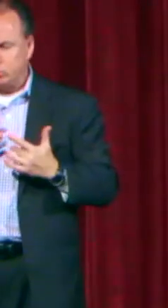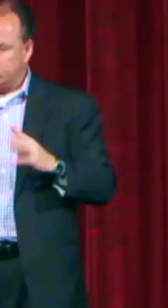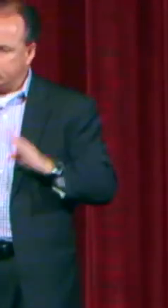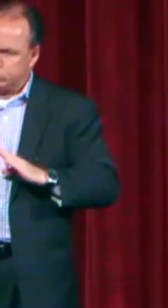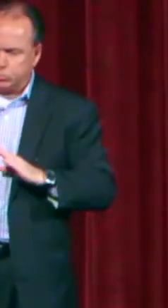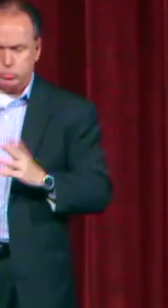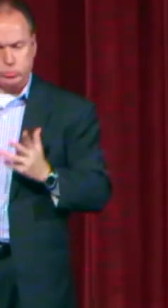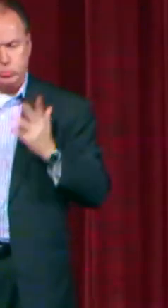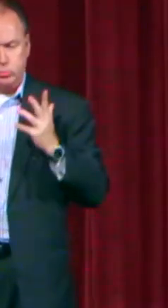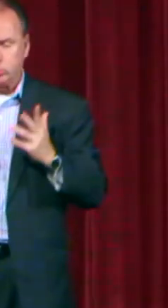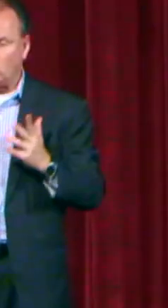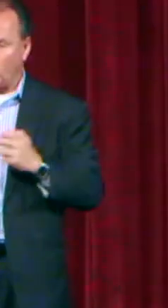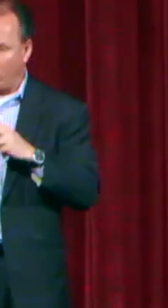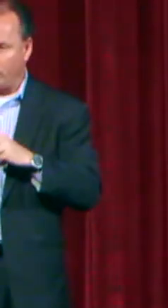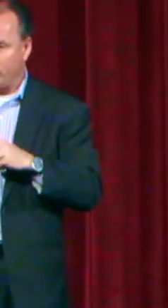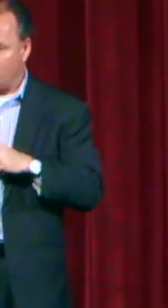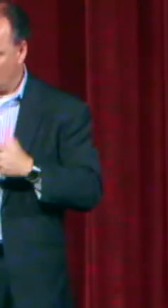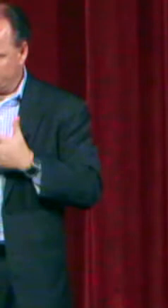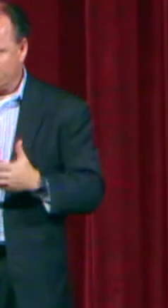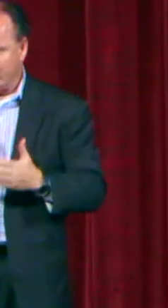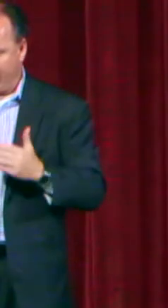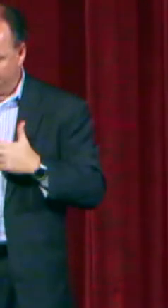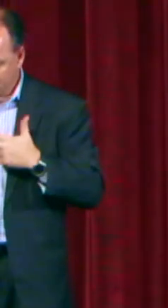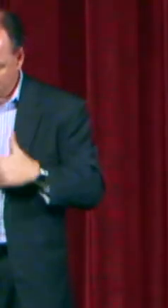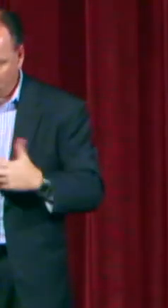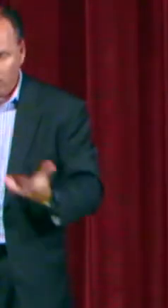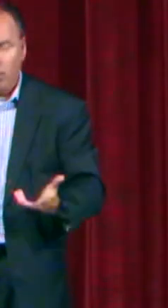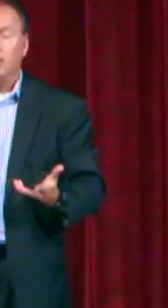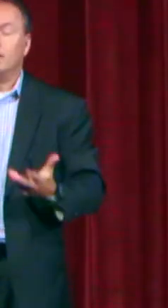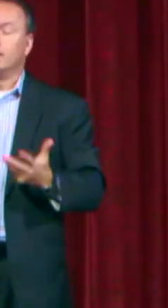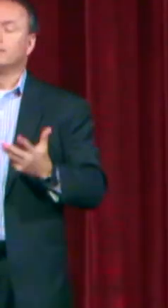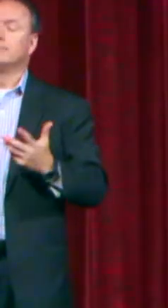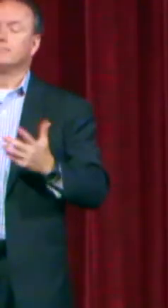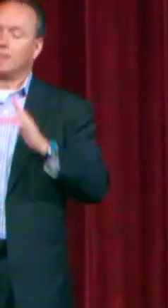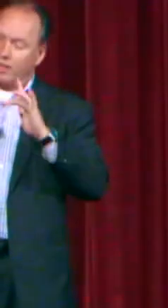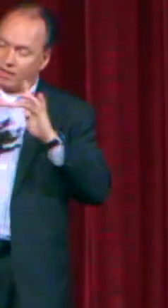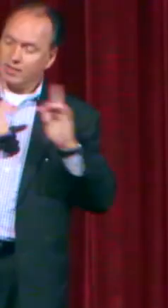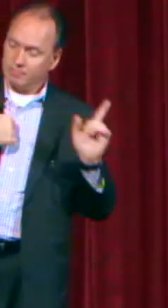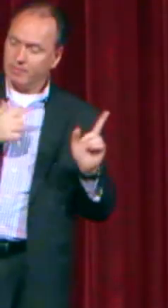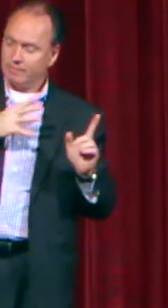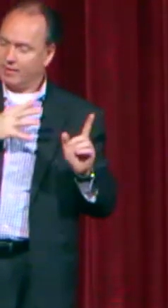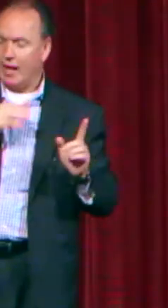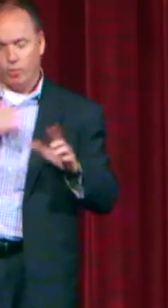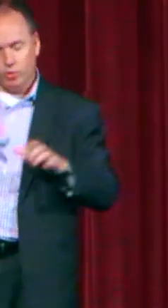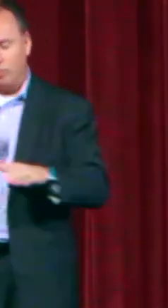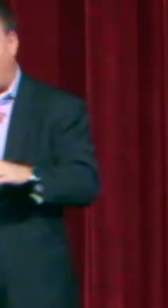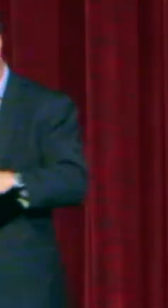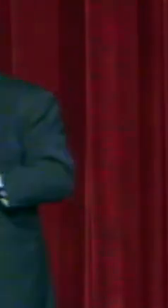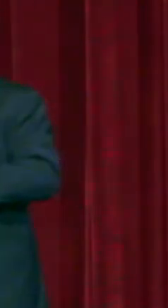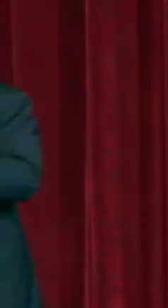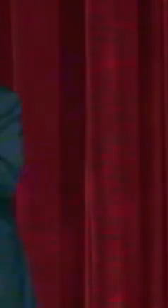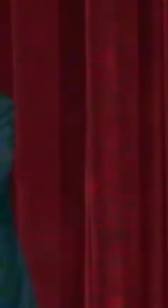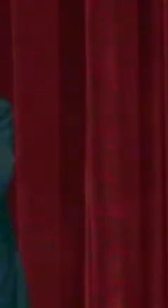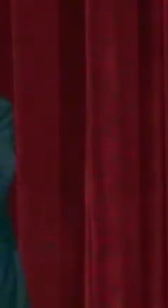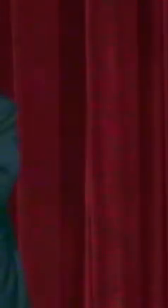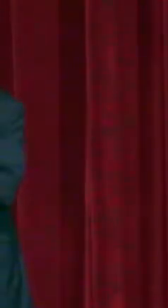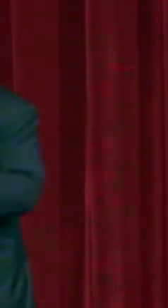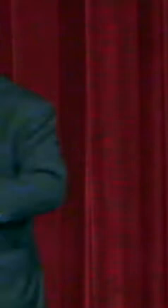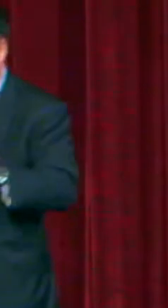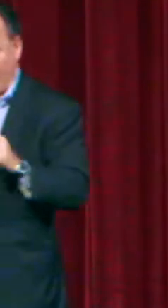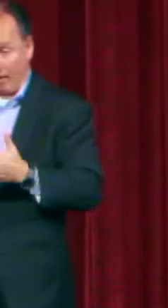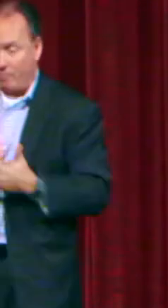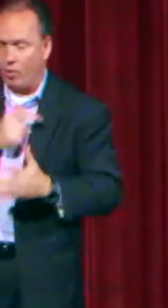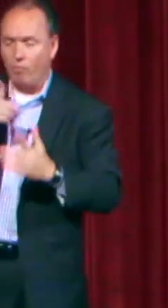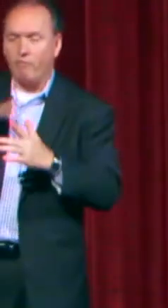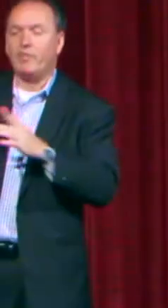or a problem that your student may have, feel free to reach out, contact me, and I'll do the best I can to help you out. And if I can't help